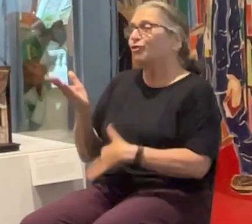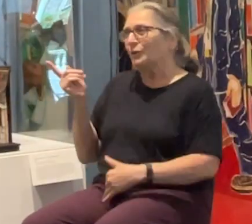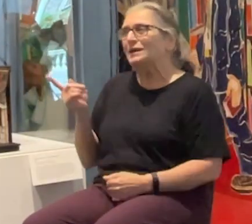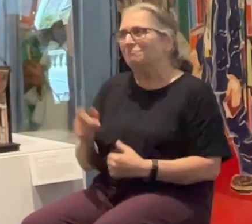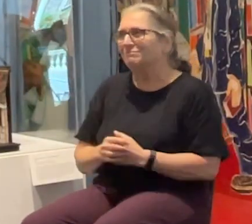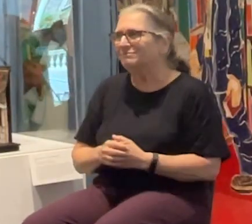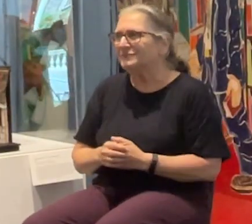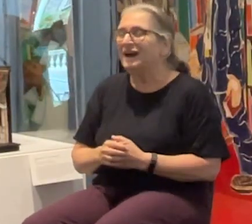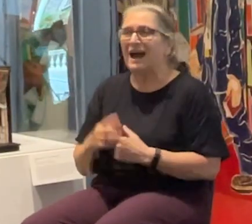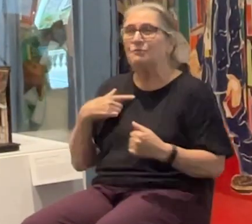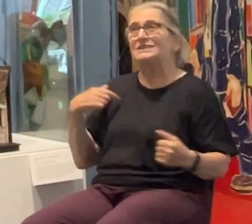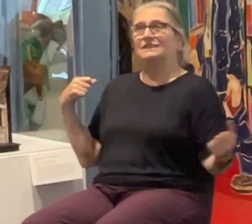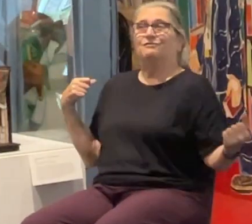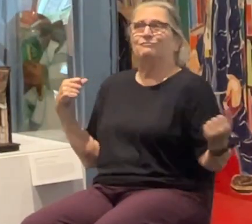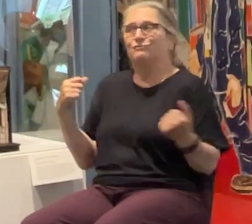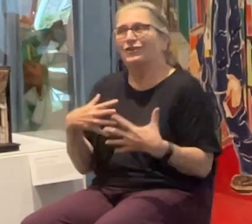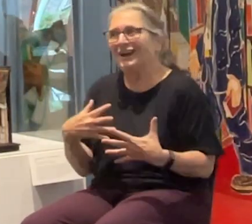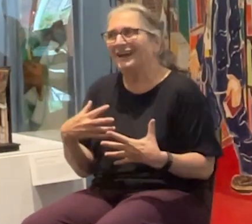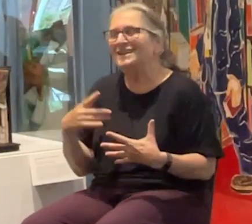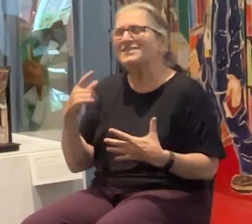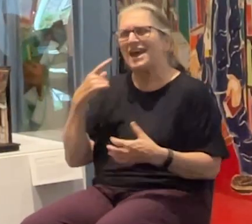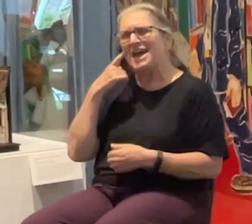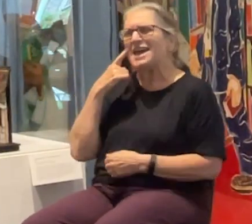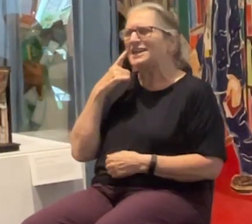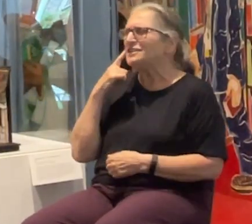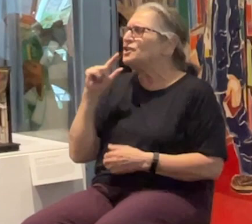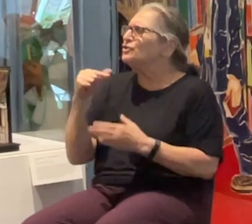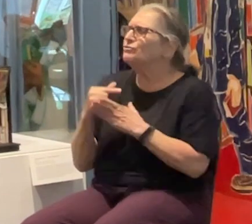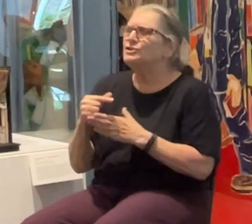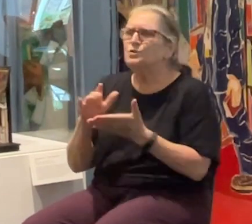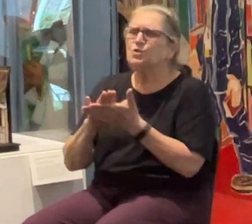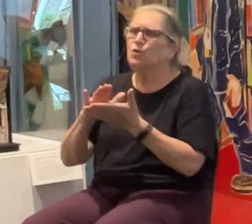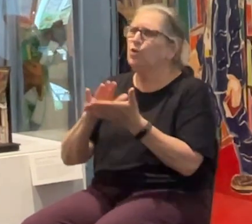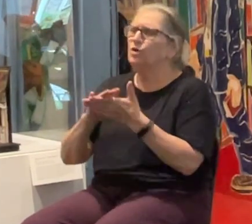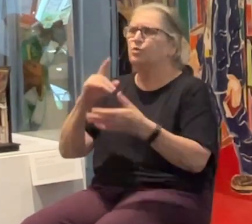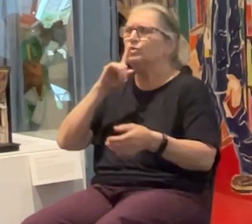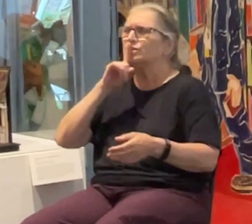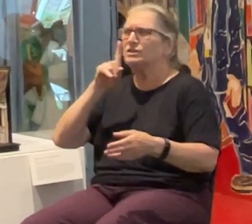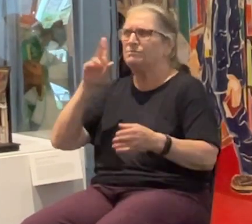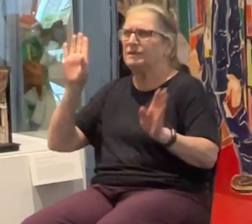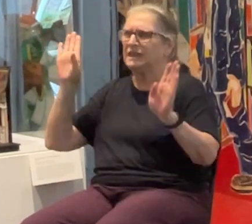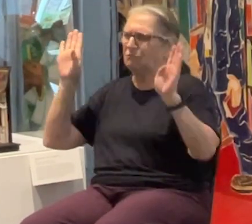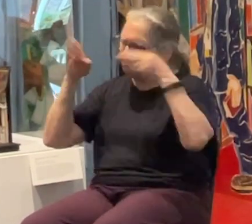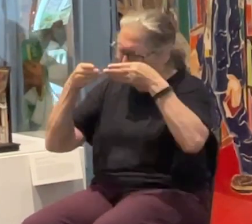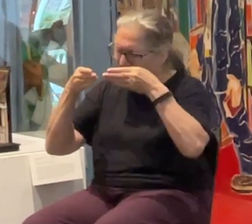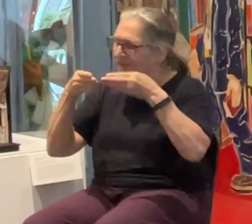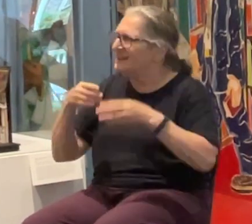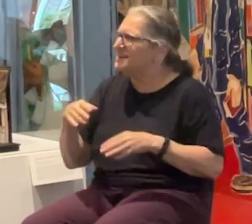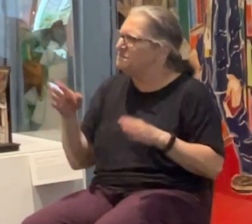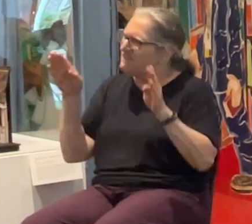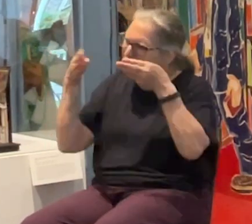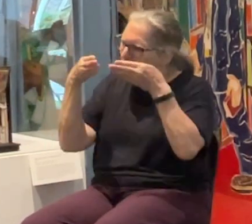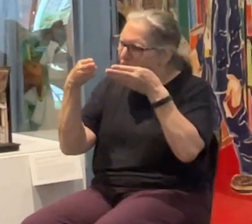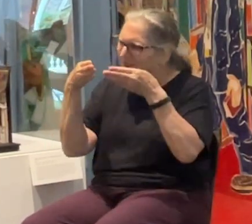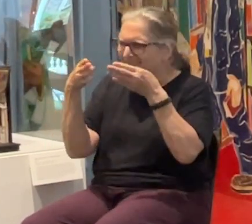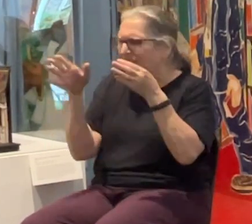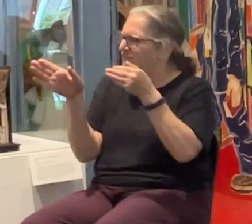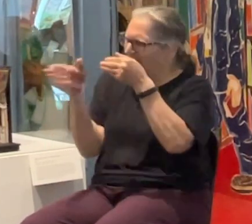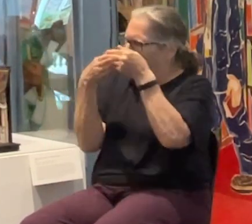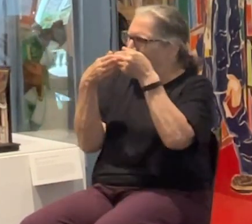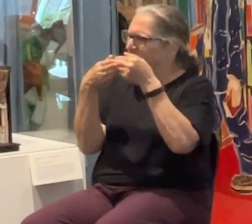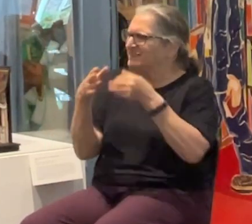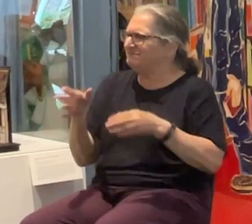fear of grad school being one that would narrow the gates. You know, sometimes it's really good to kind of bring focus to something, but I was like,